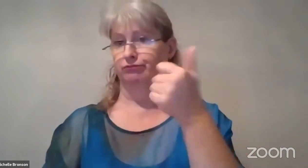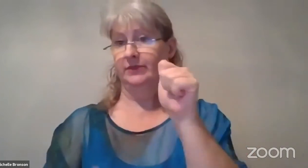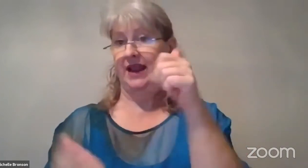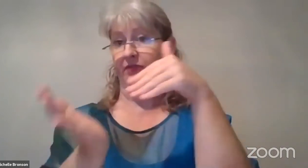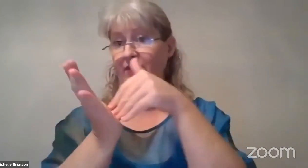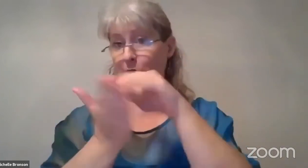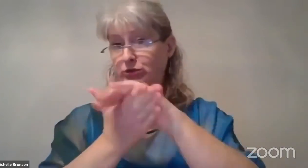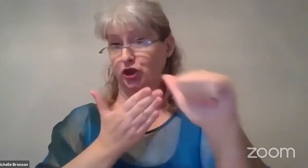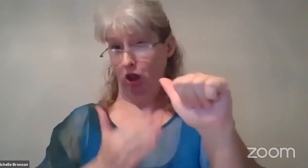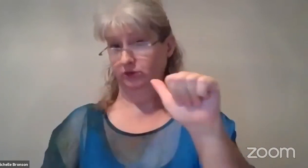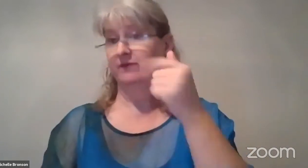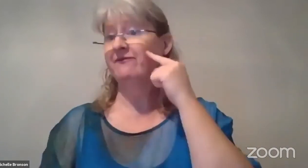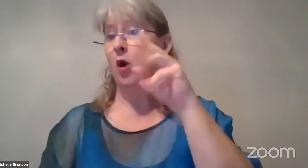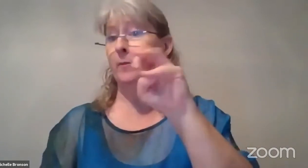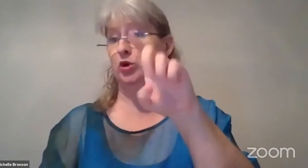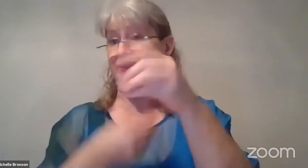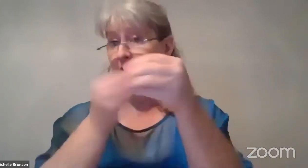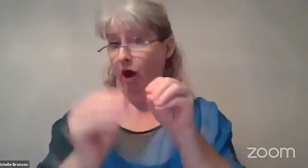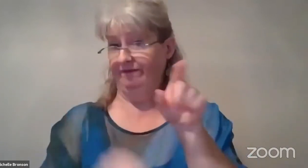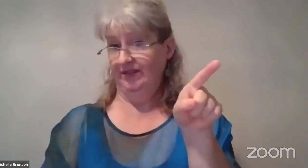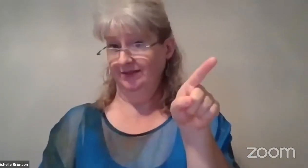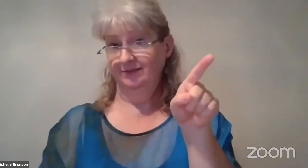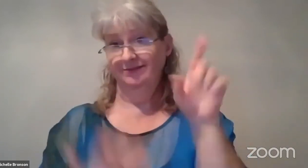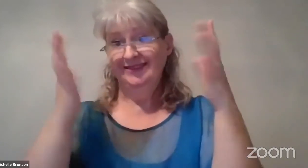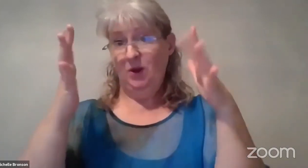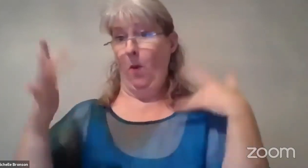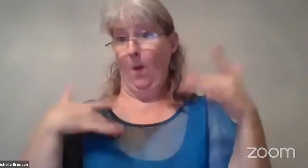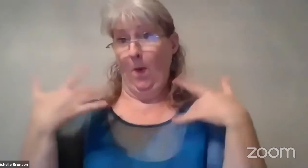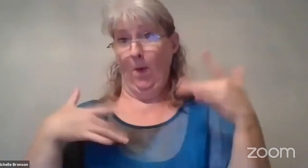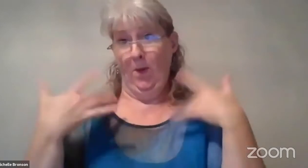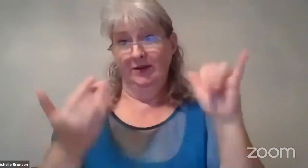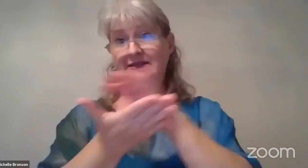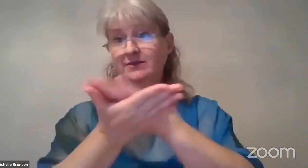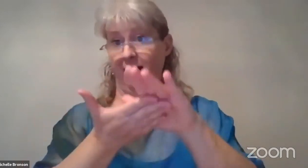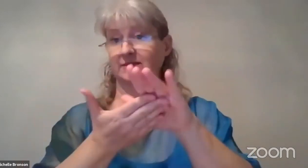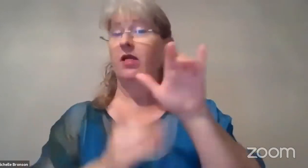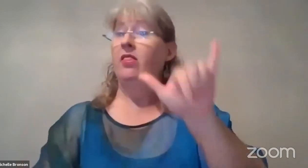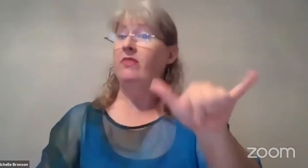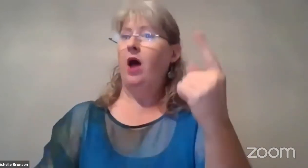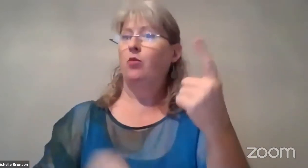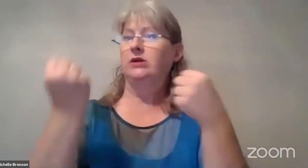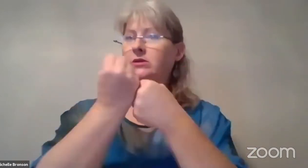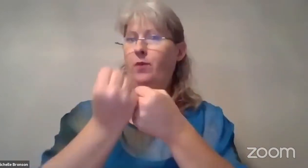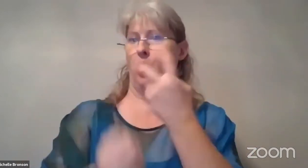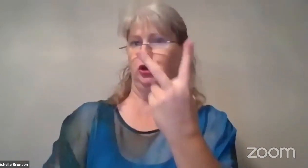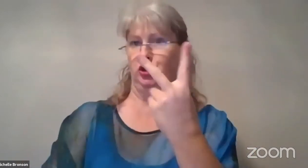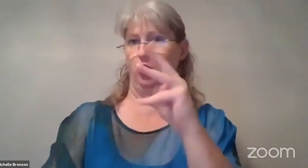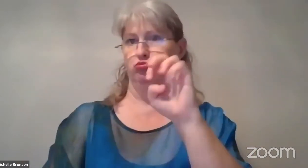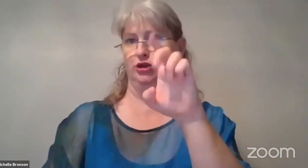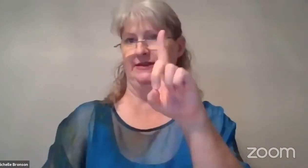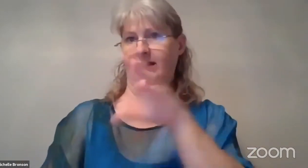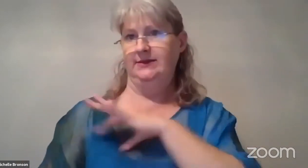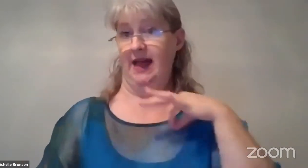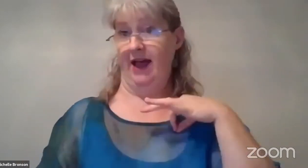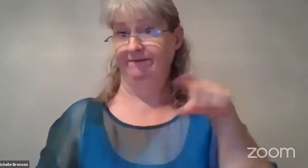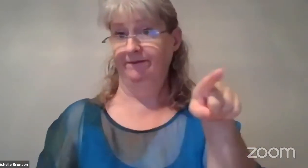is Rise United. Rise United, and that is for the Merced office. We acquired that and we are thrilled.